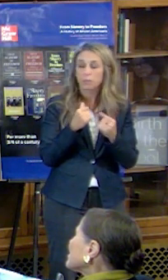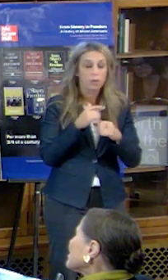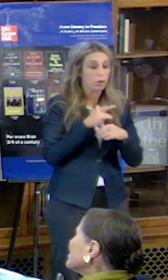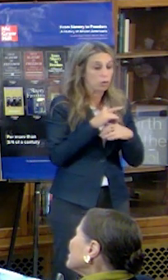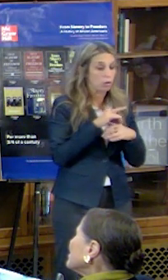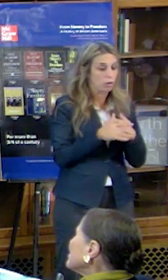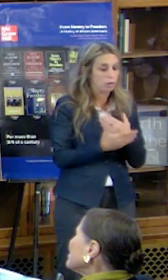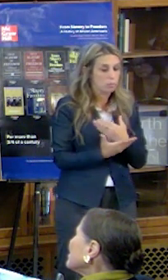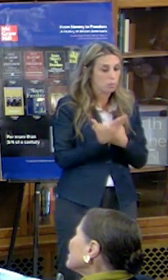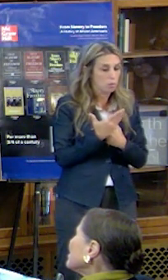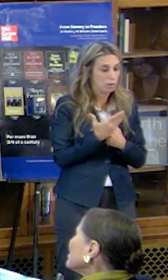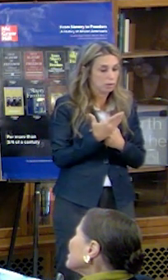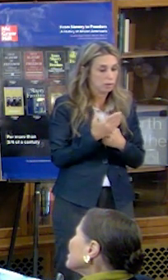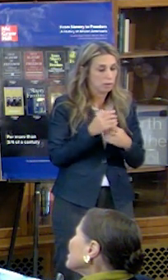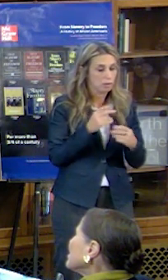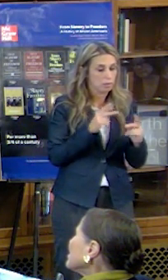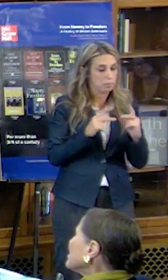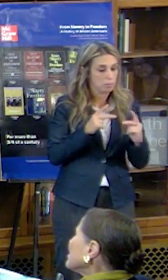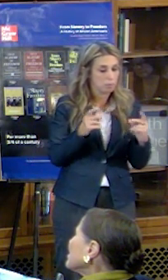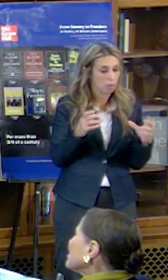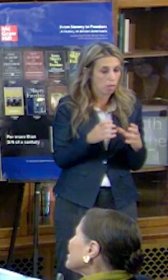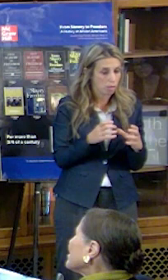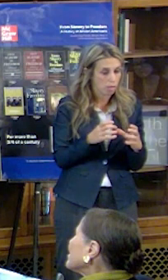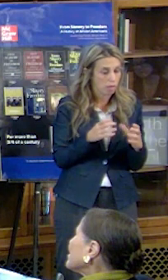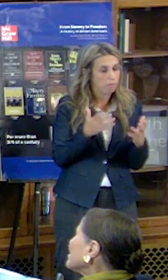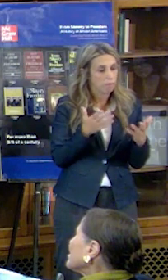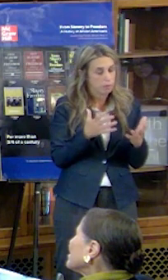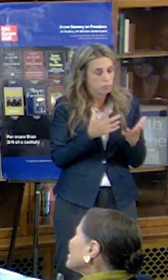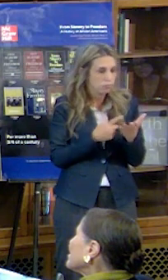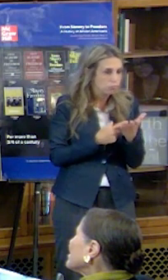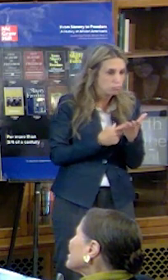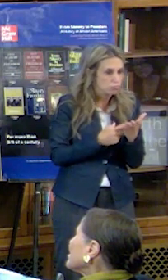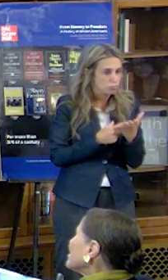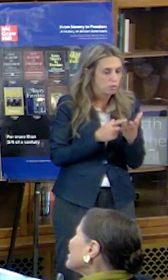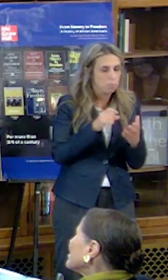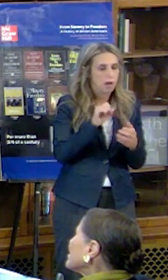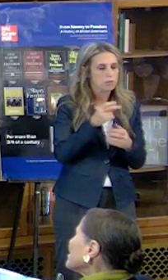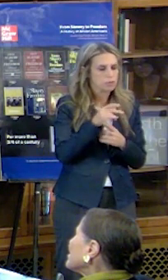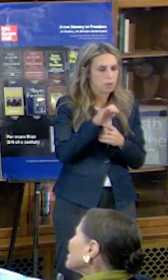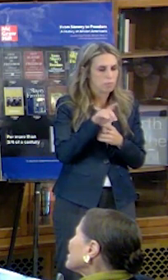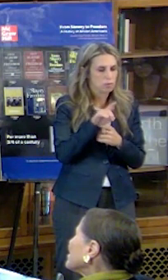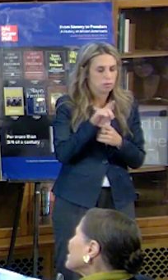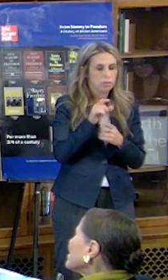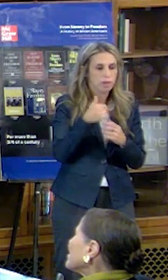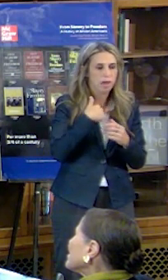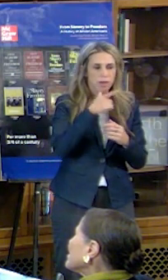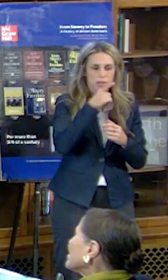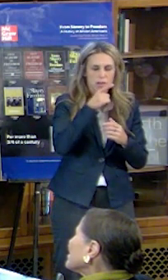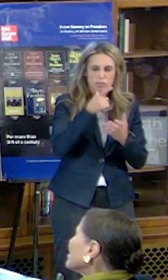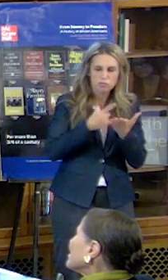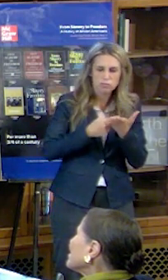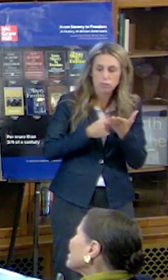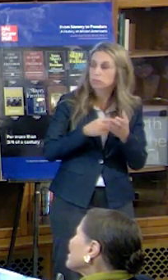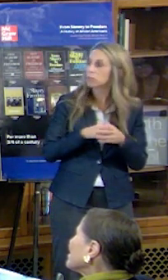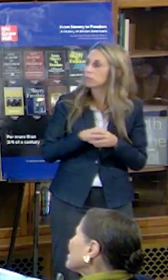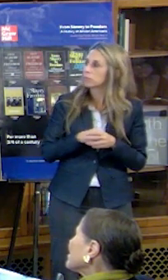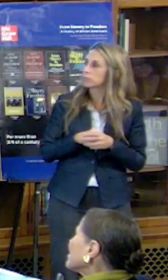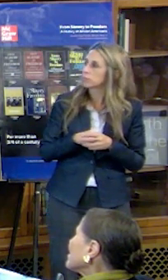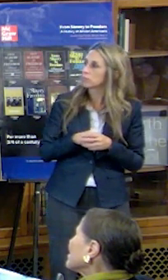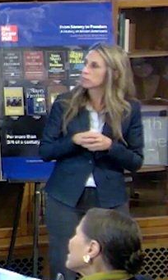sessions the ATT had an elaborate lunch ordered by Dr shepher they had evening sessions at the well reown